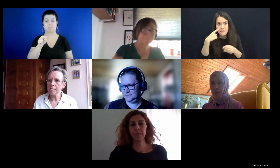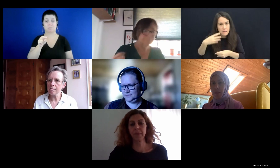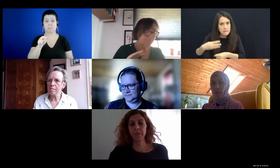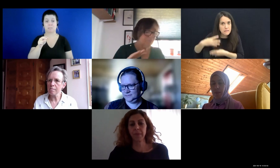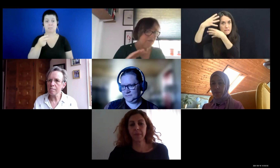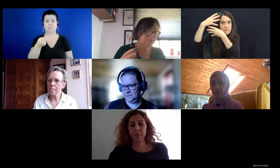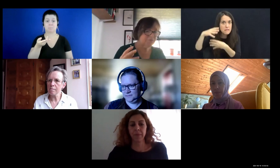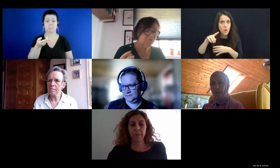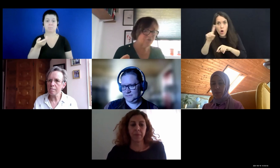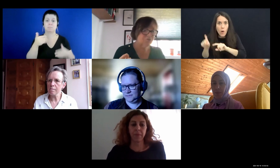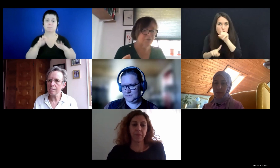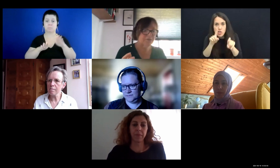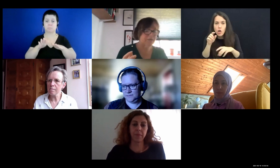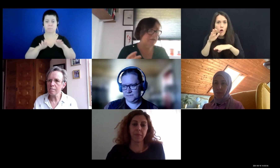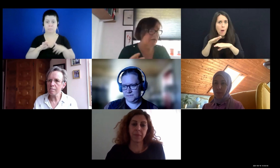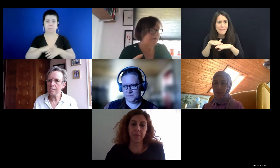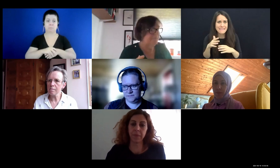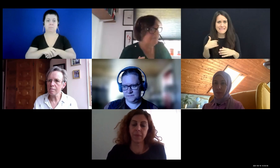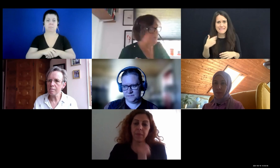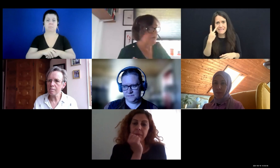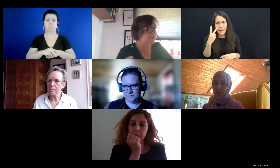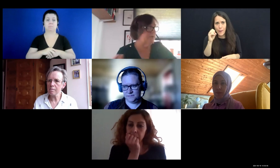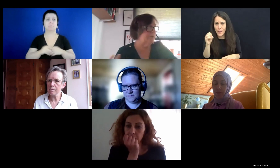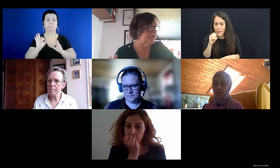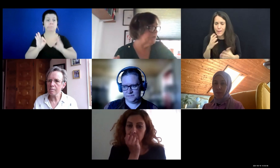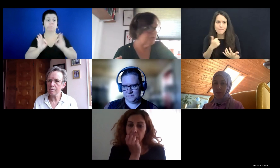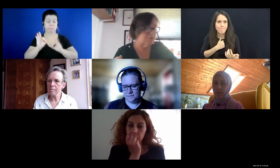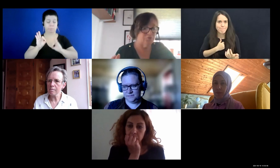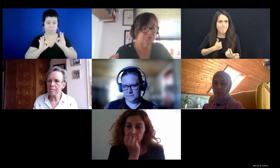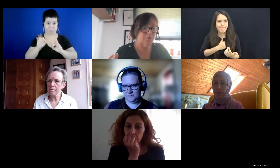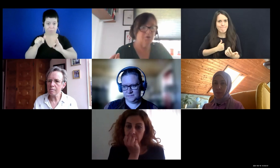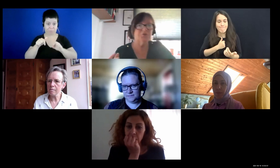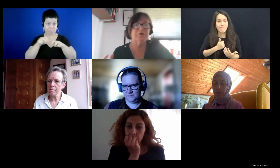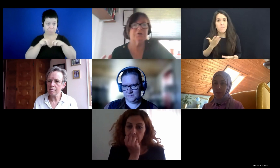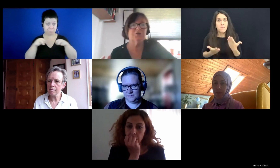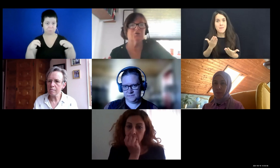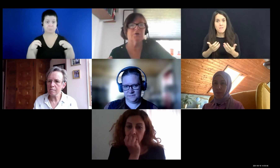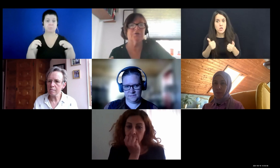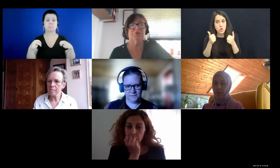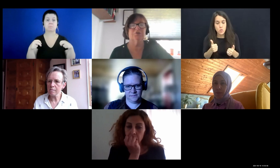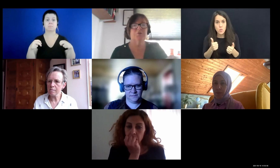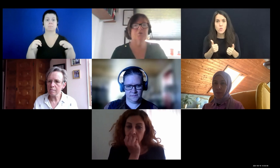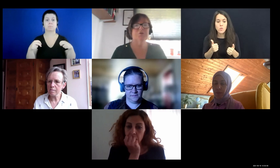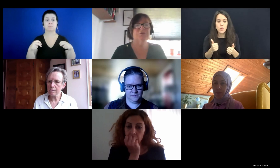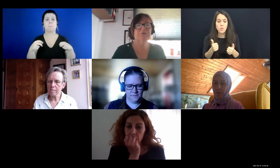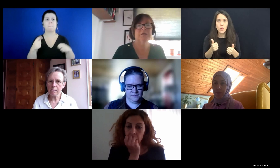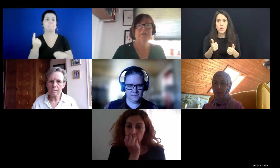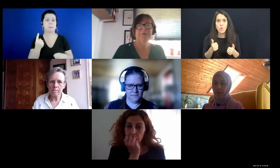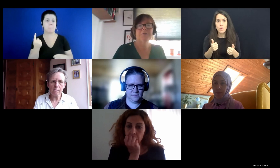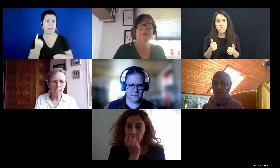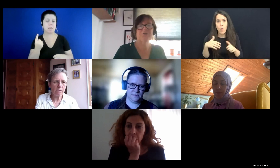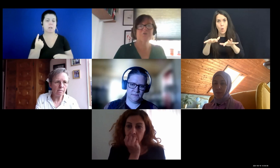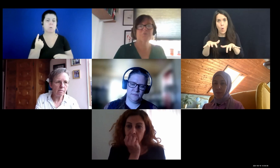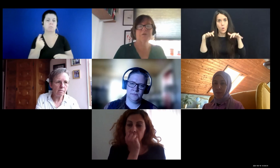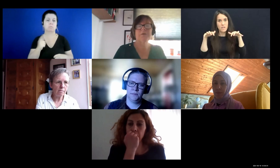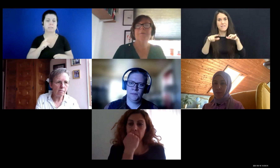are, in terms of structuring the work, it would be really good to respond first to questions from the audience